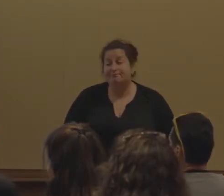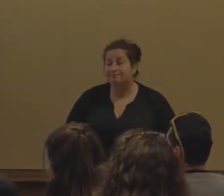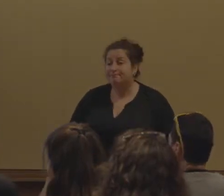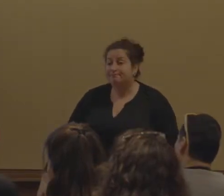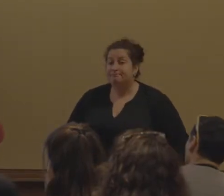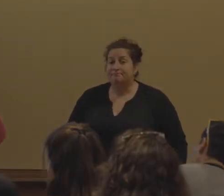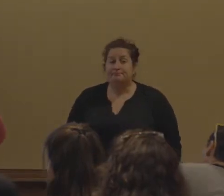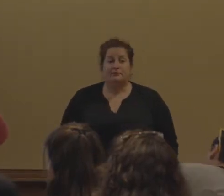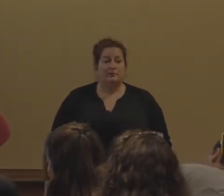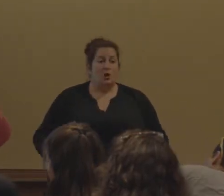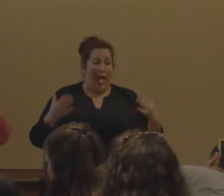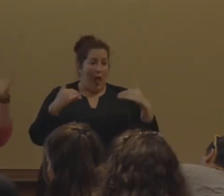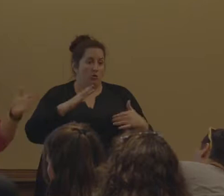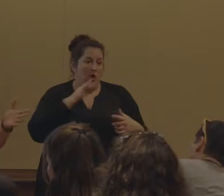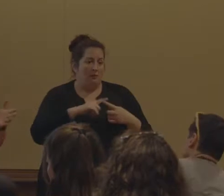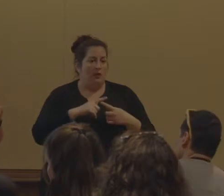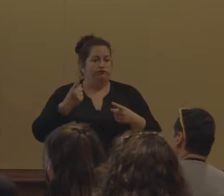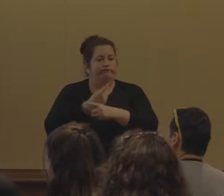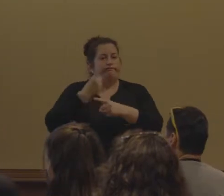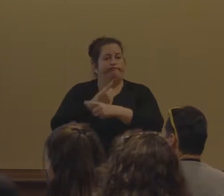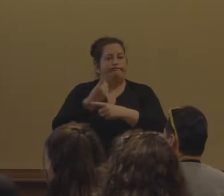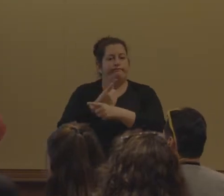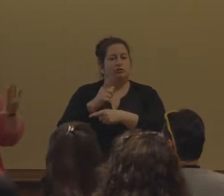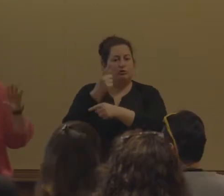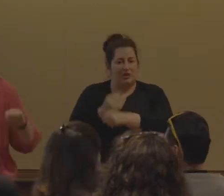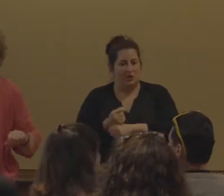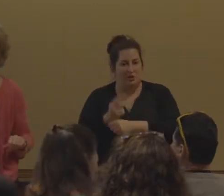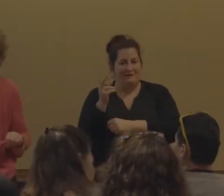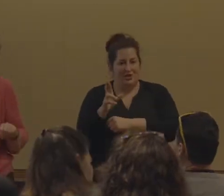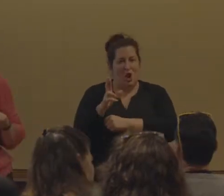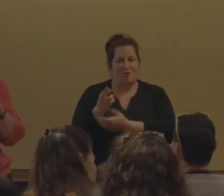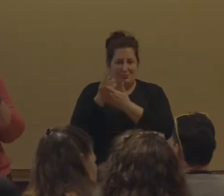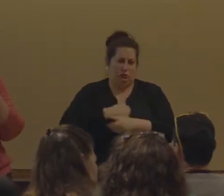All right, so we're gonna talk about the traditional vocational rehabilitation program, I'm sorry.